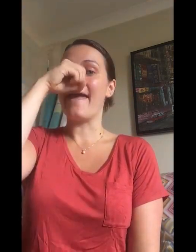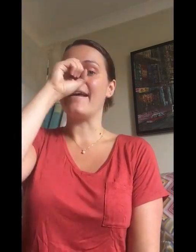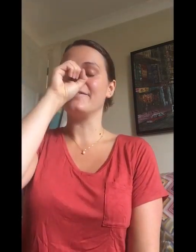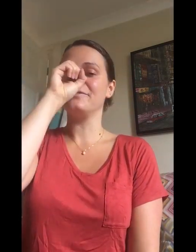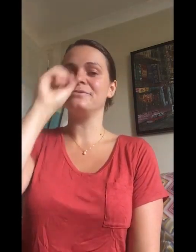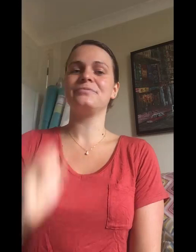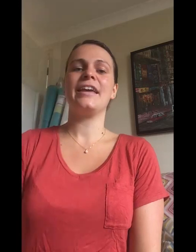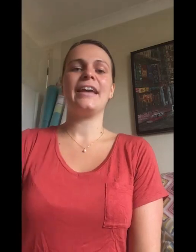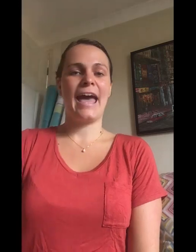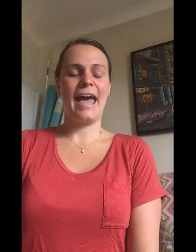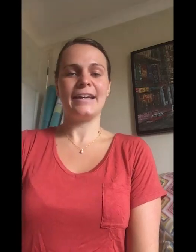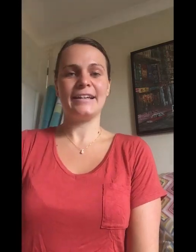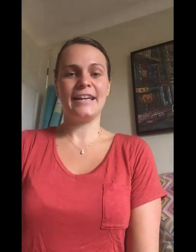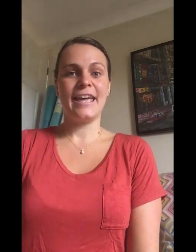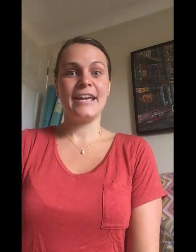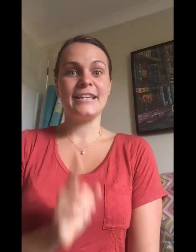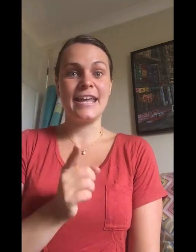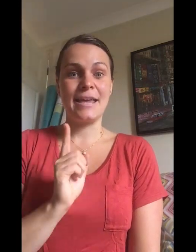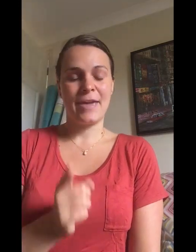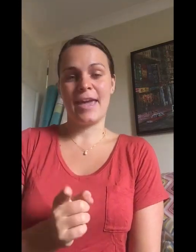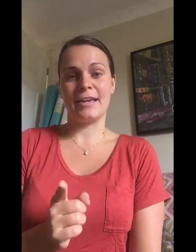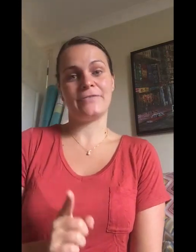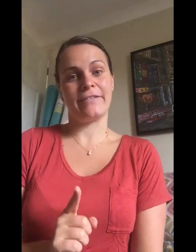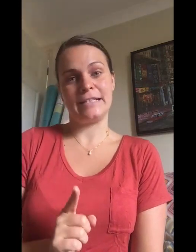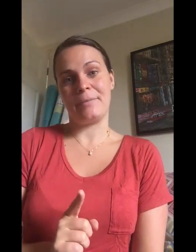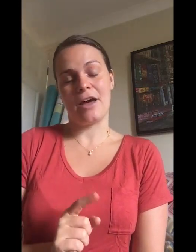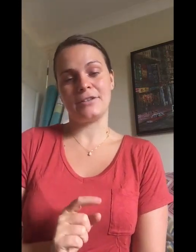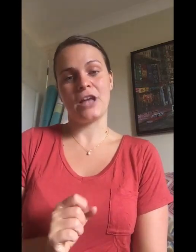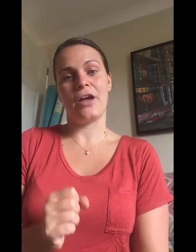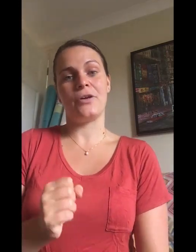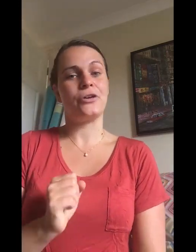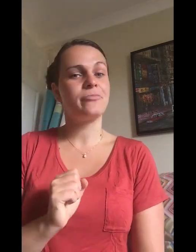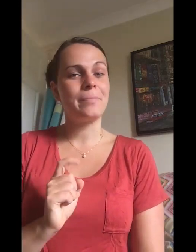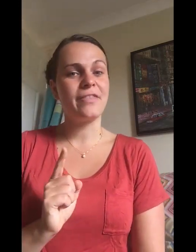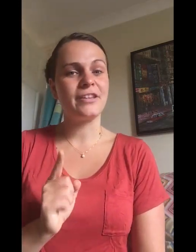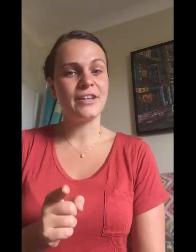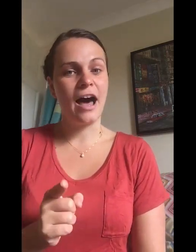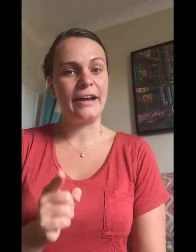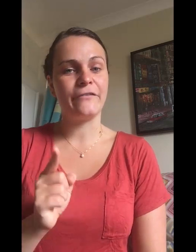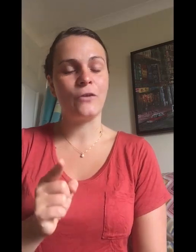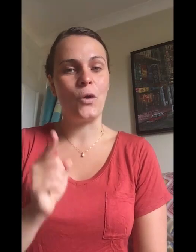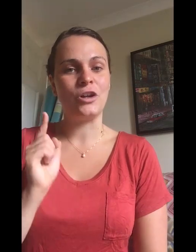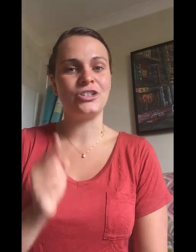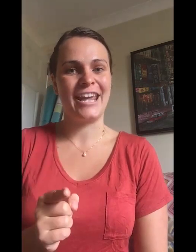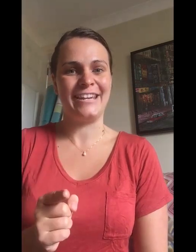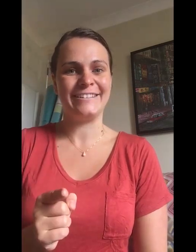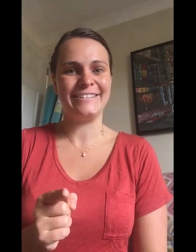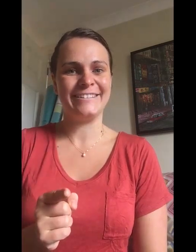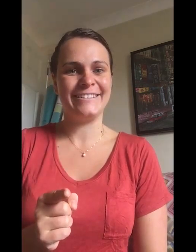Pig. Okay. Guinea pig is very similar. So who can remember the sign for G?